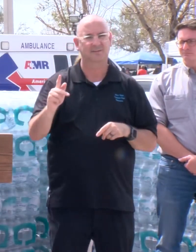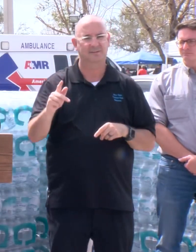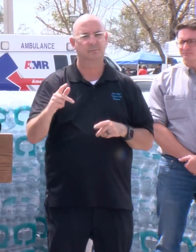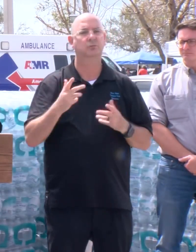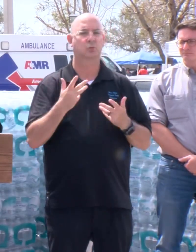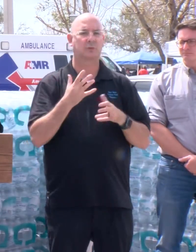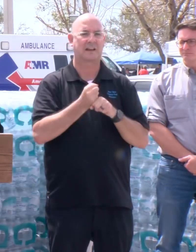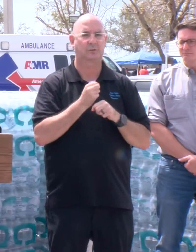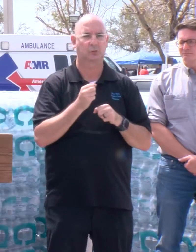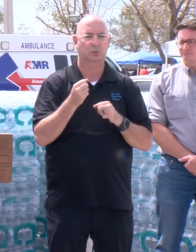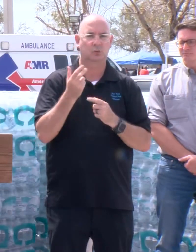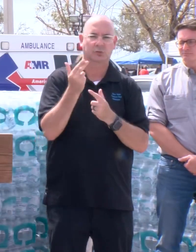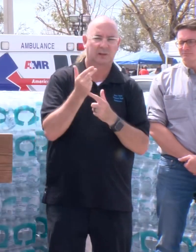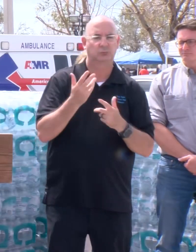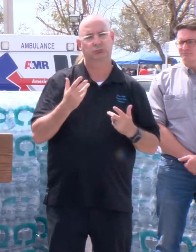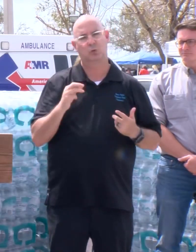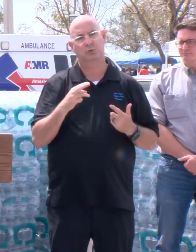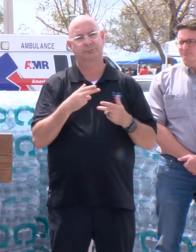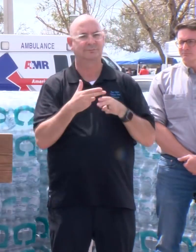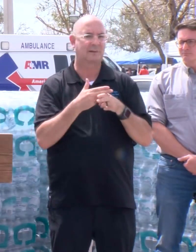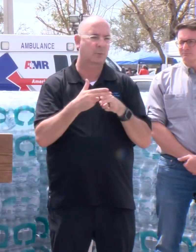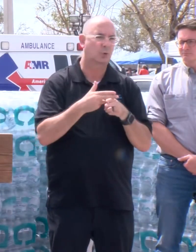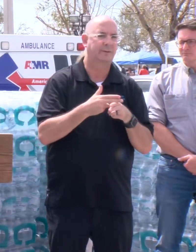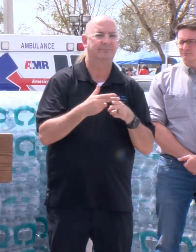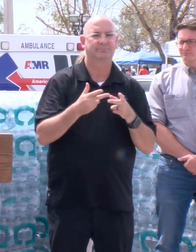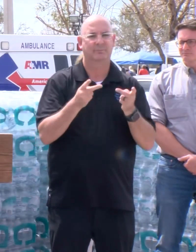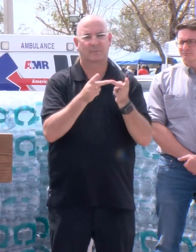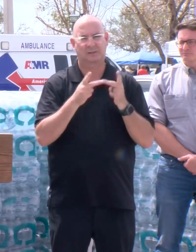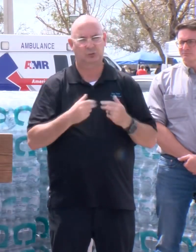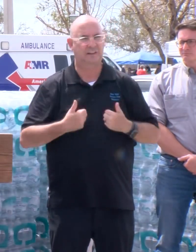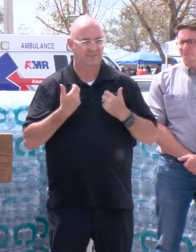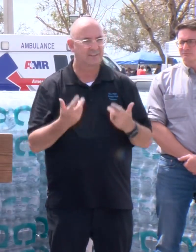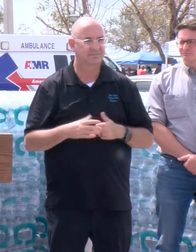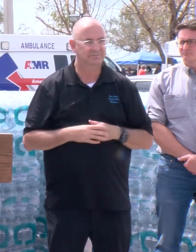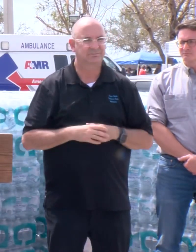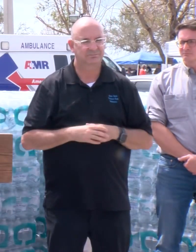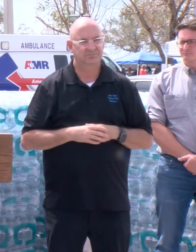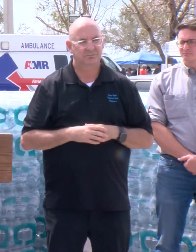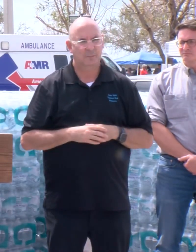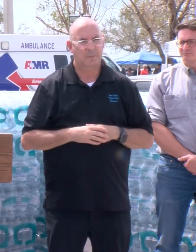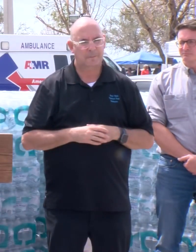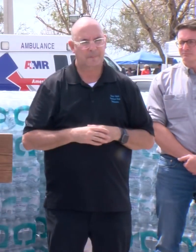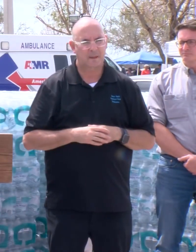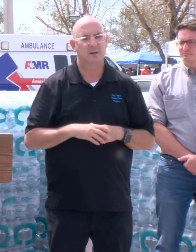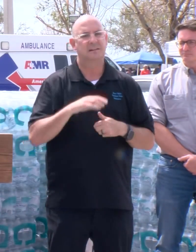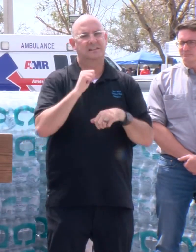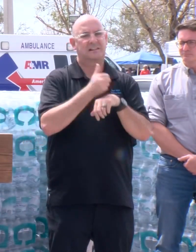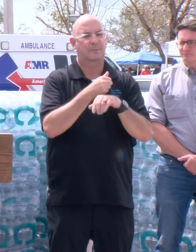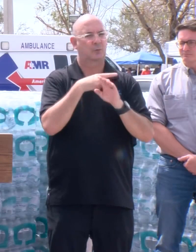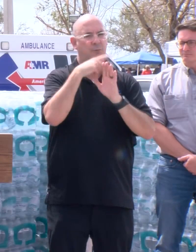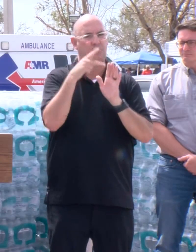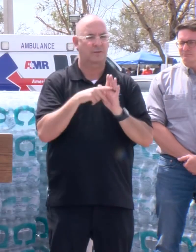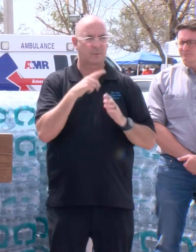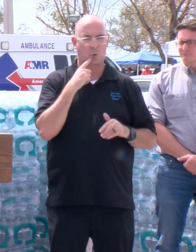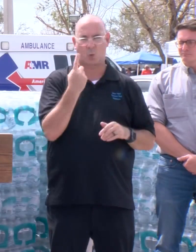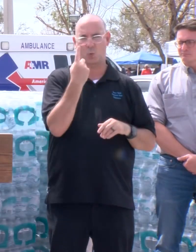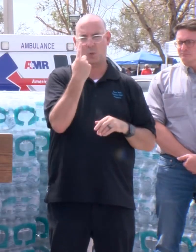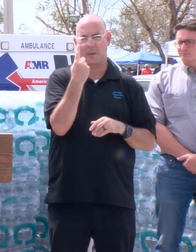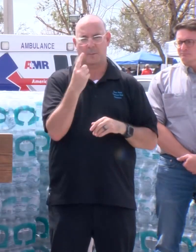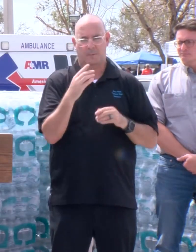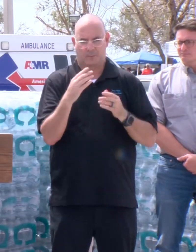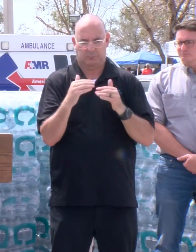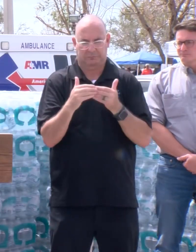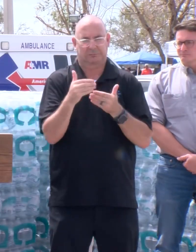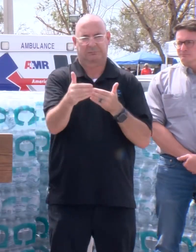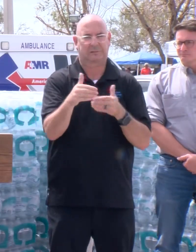shelter, which may include a hotel or motel. Activating this program is just another step in the long line of actions that we will continue to take, both